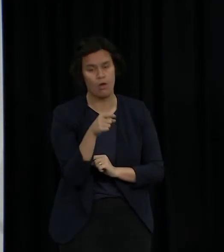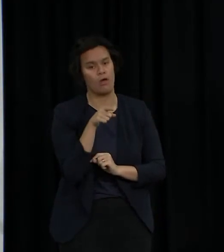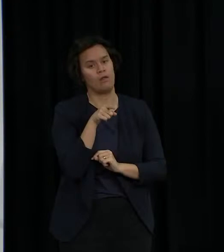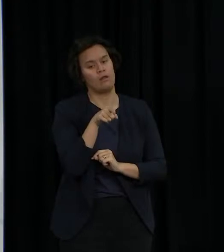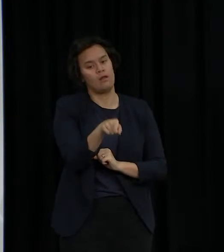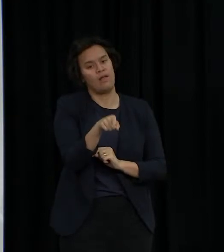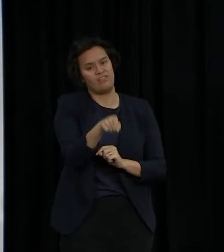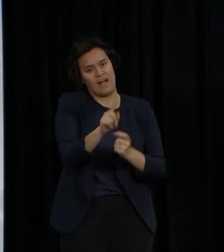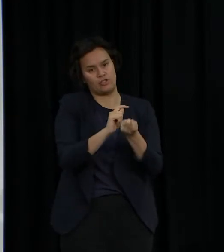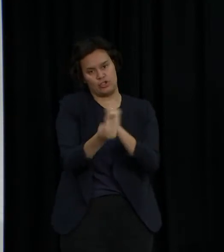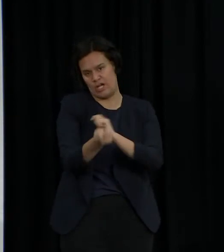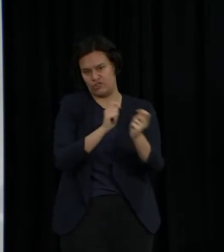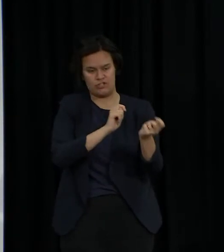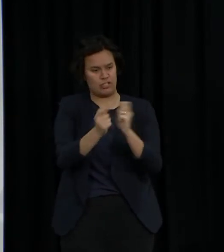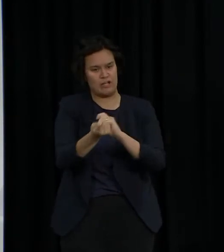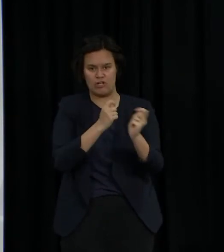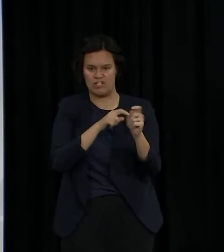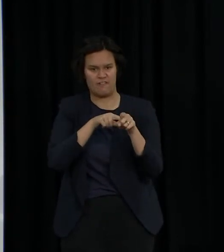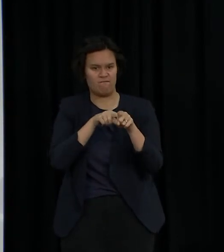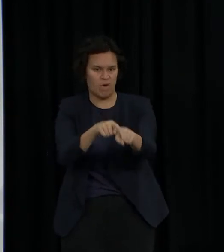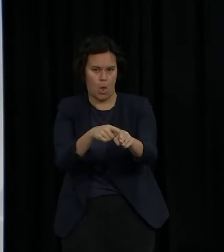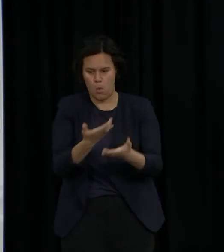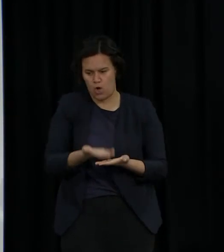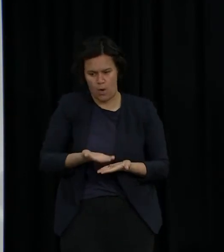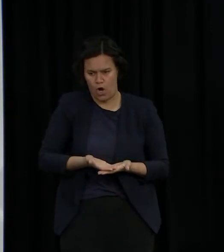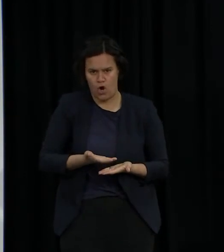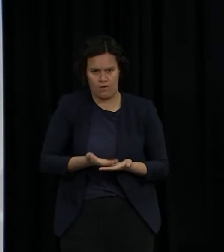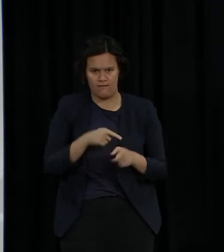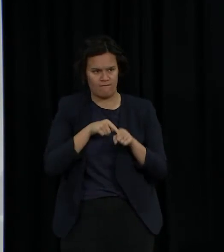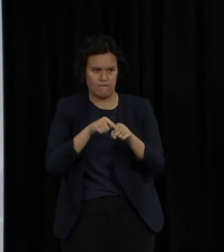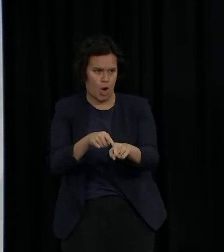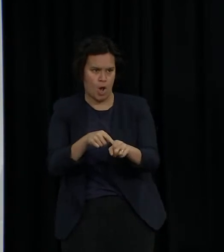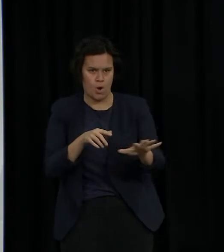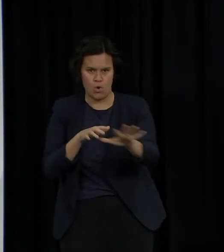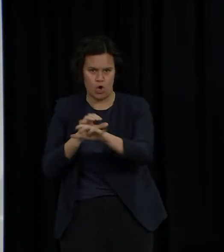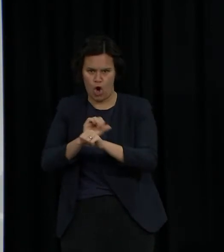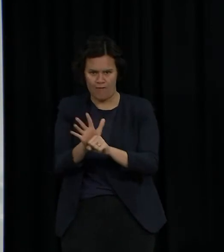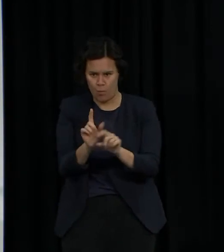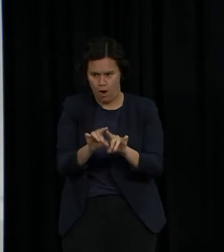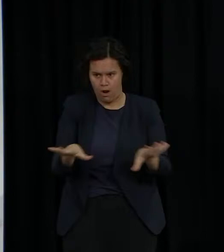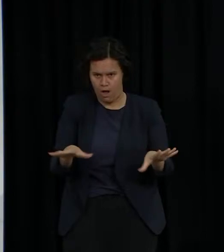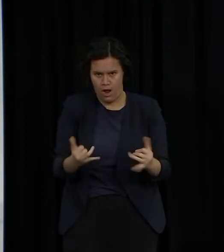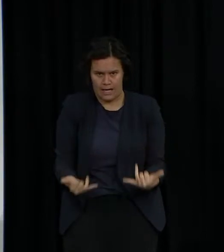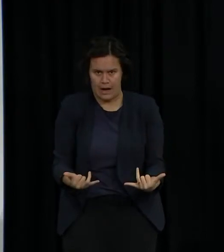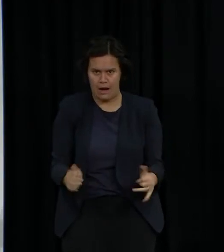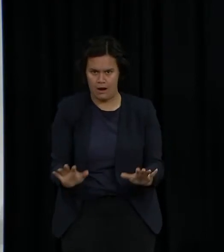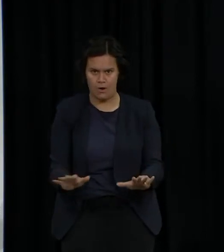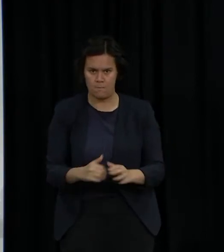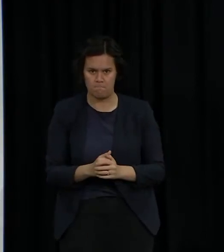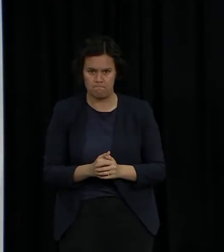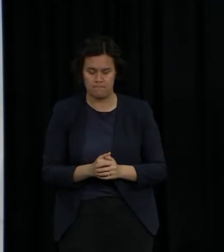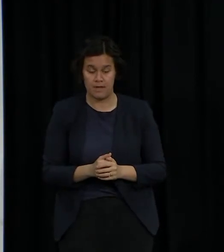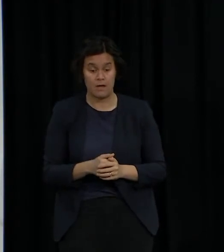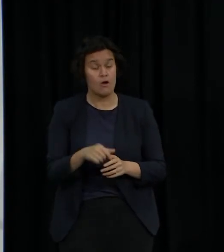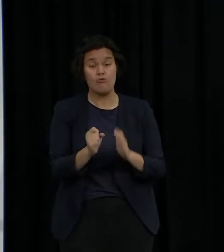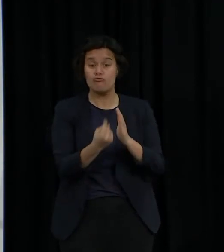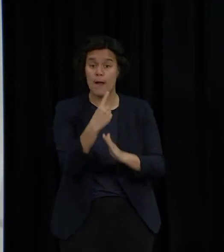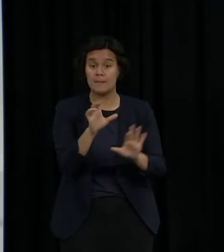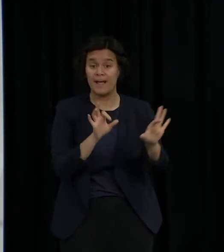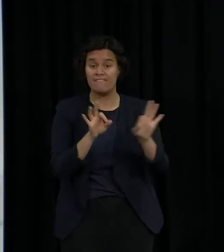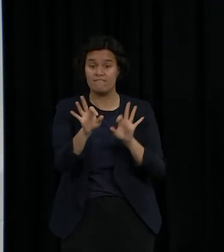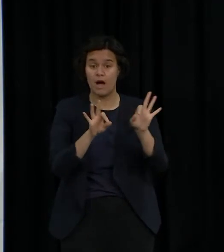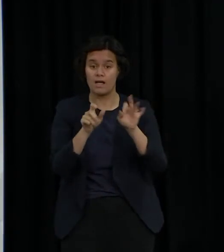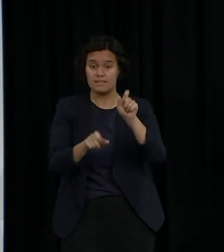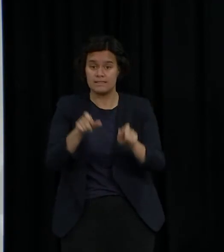constantly evaluate that plan to see what the results are. And, you know, if we've done a lot of testing and we're getting nothing, no cases, that's great,